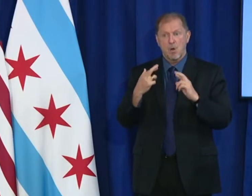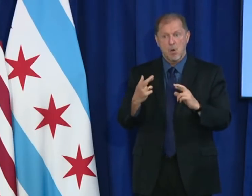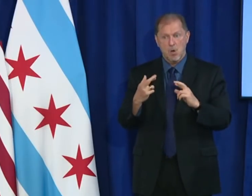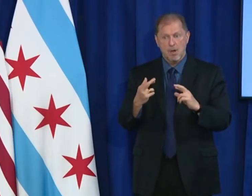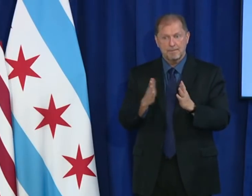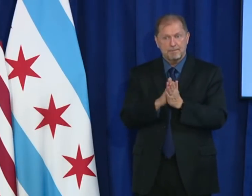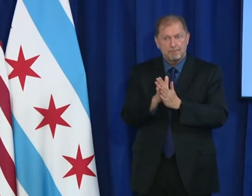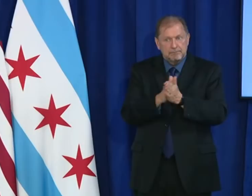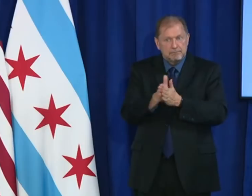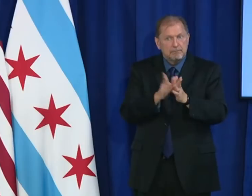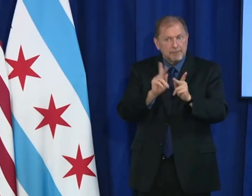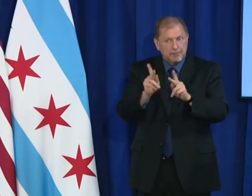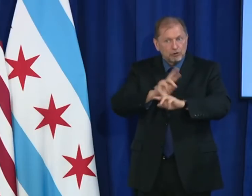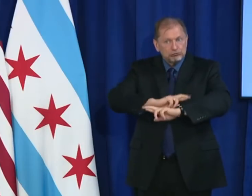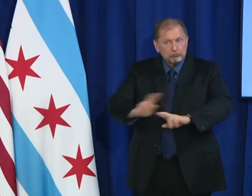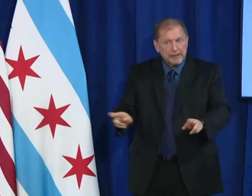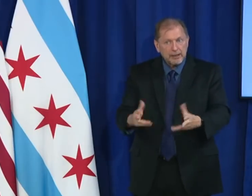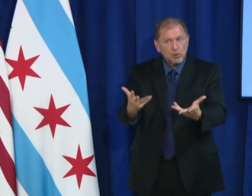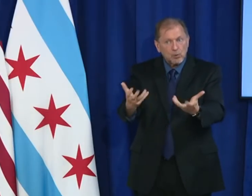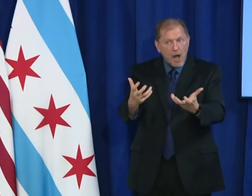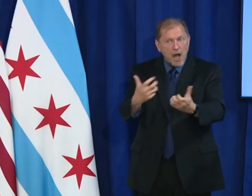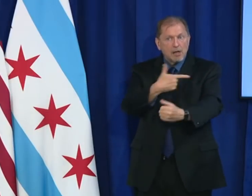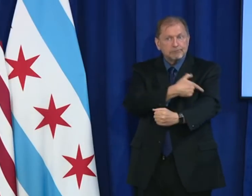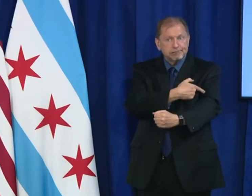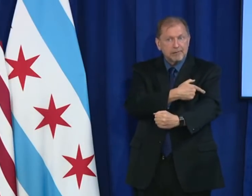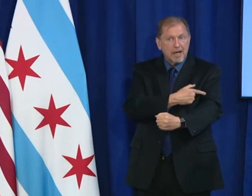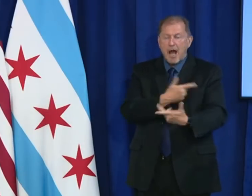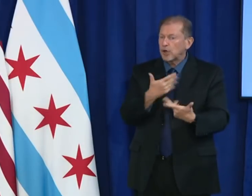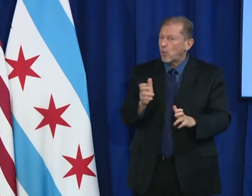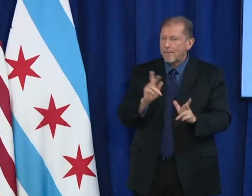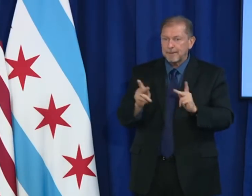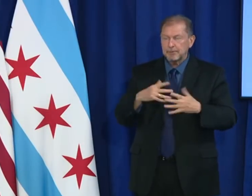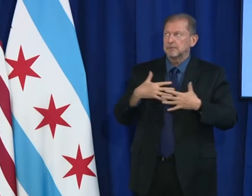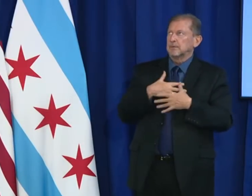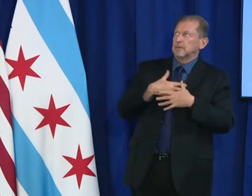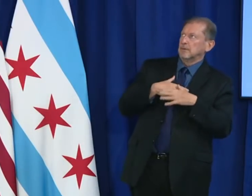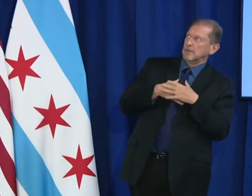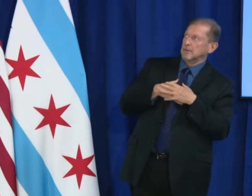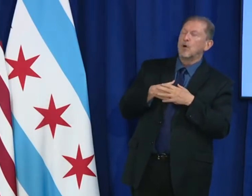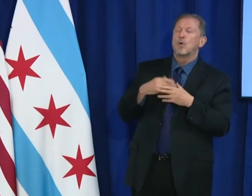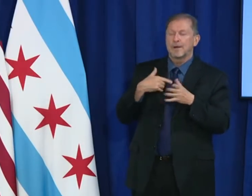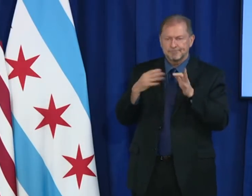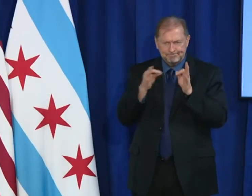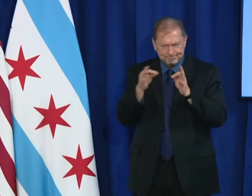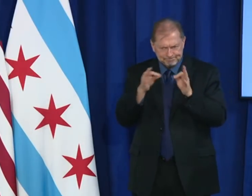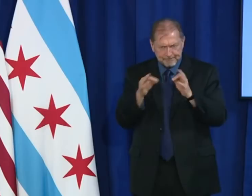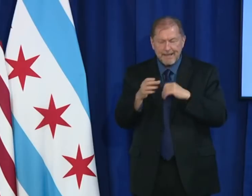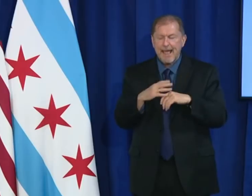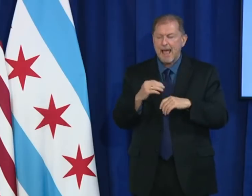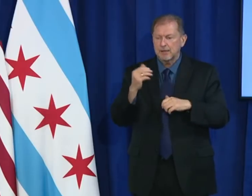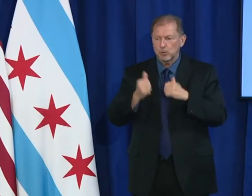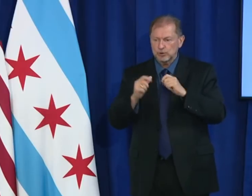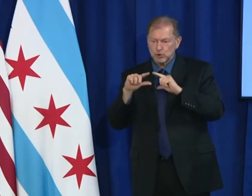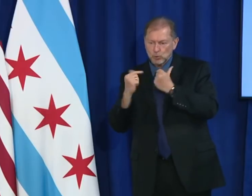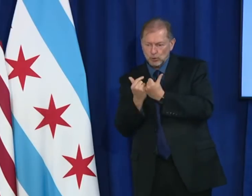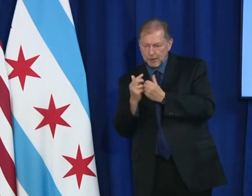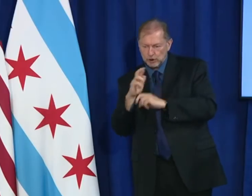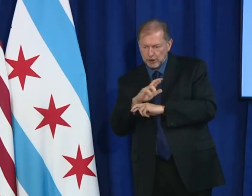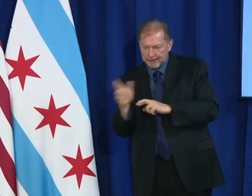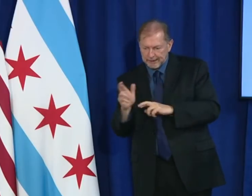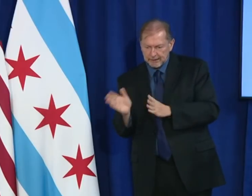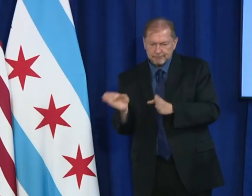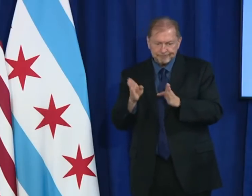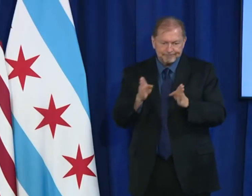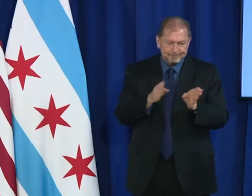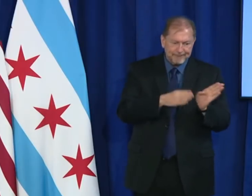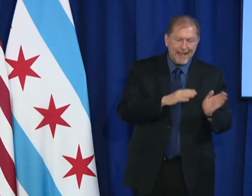this vaccine, and we'll have to have really clear messaging about when it is available, sort of for which groups, and the details of what